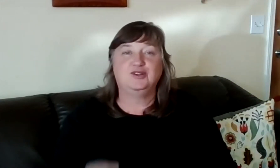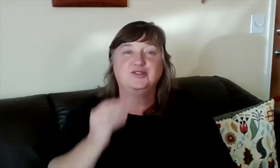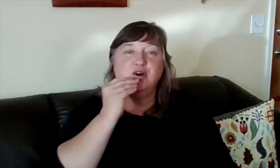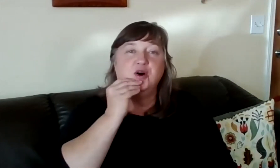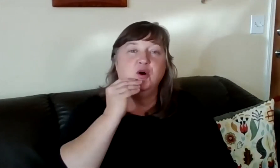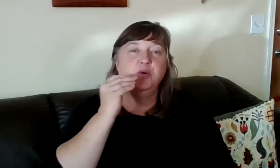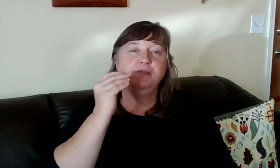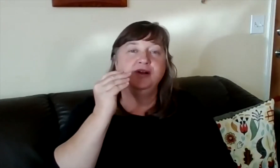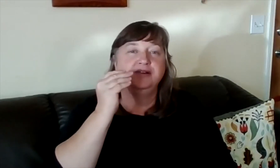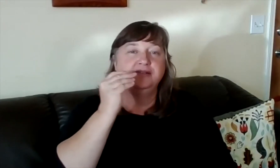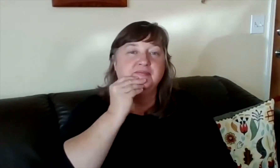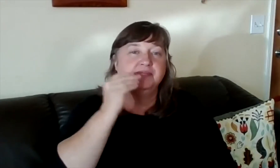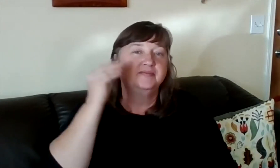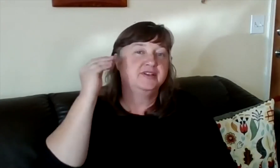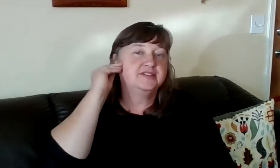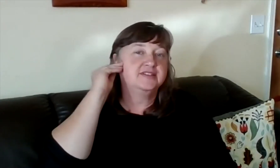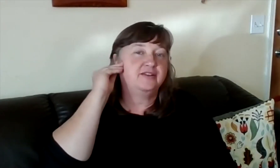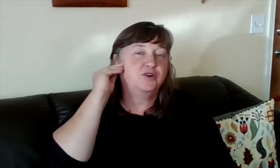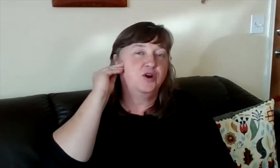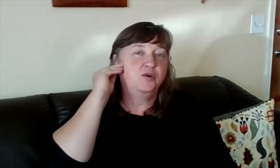So home is the sign for home,